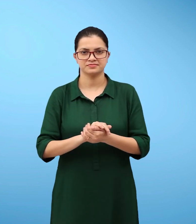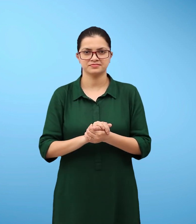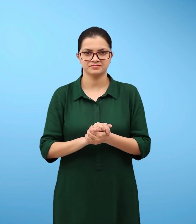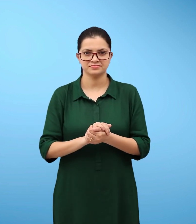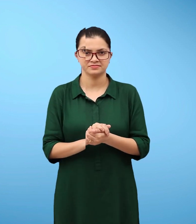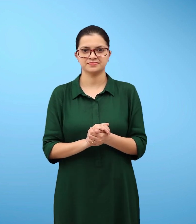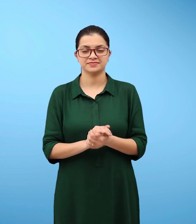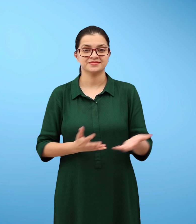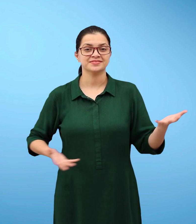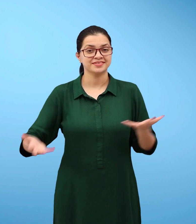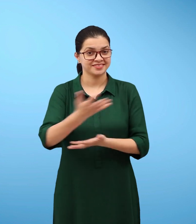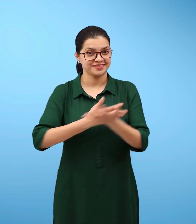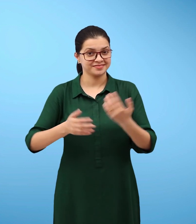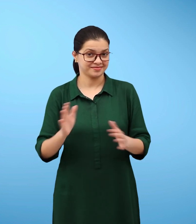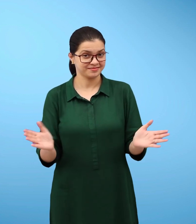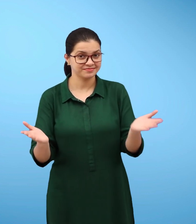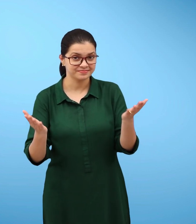125. Let's discuss.